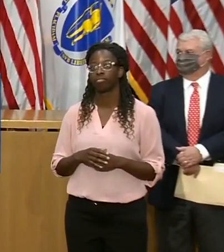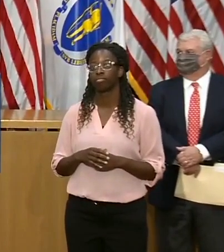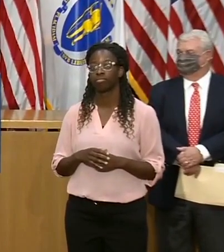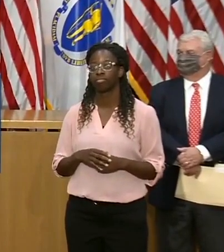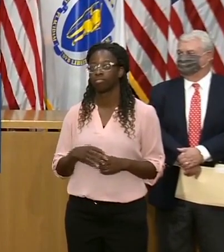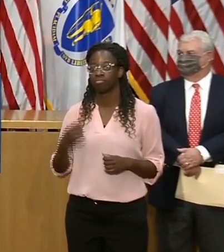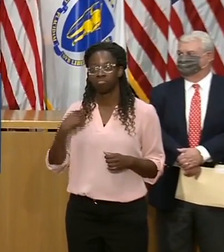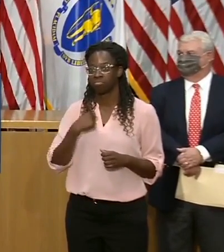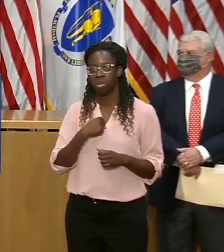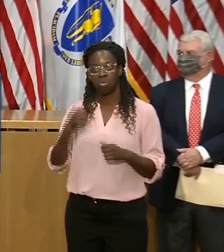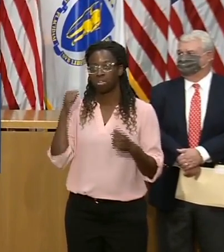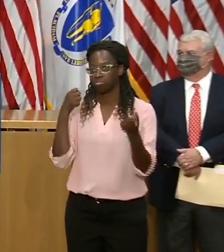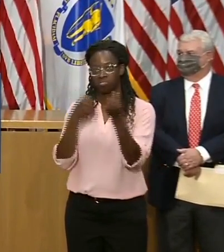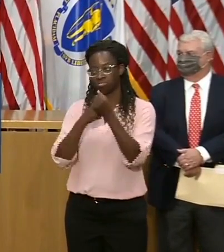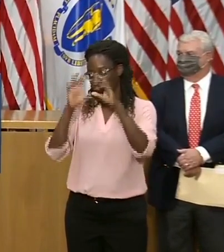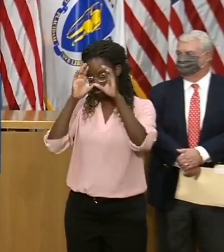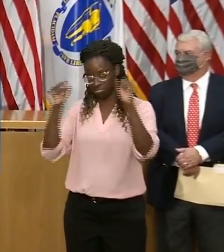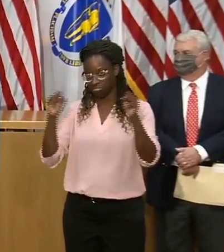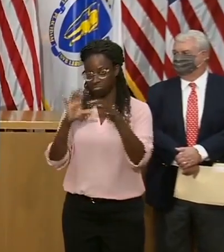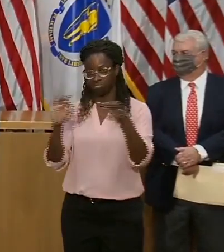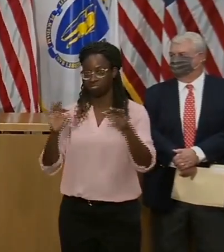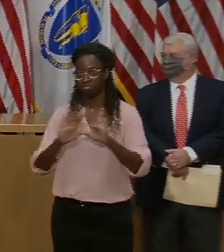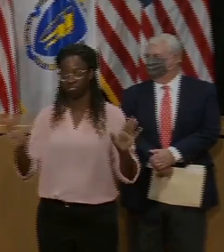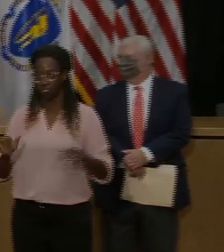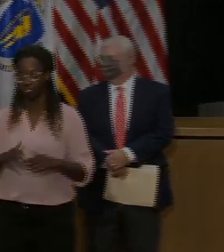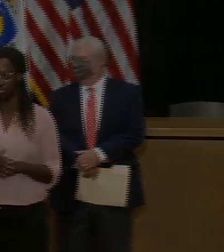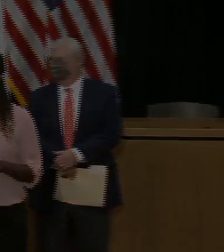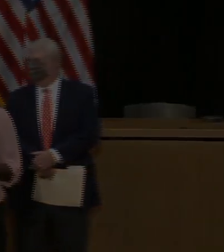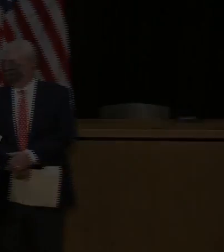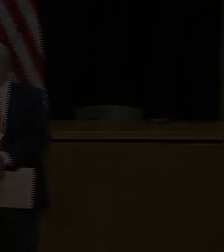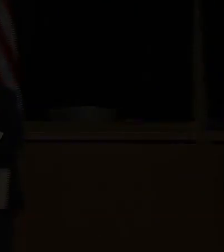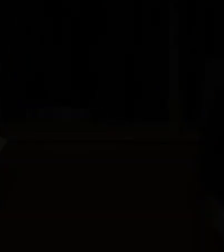didn't vote for him 4 years ago. I see nothing to change my mind. But would Thanks. you vote for Joe Biden? Thank you.